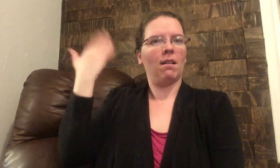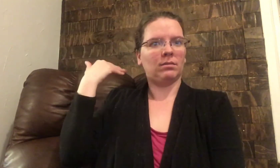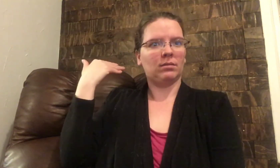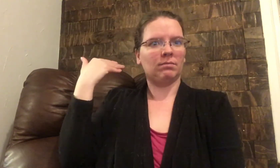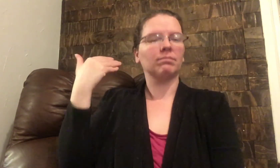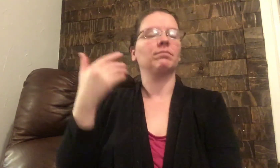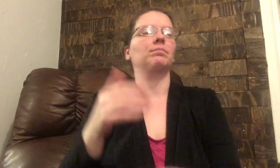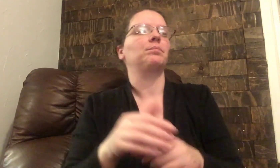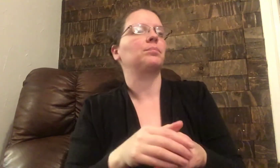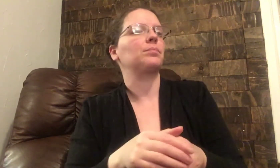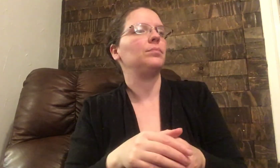location will be in the back.